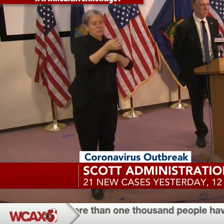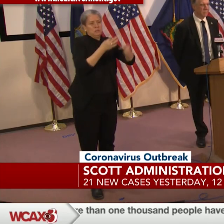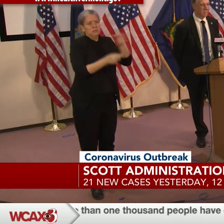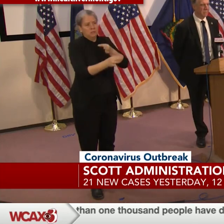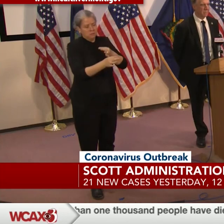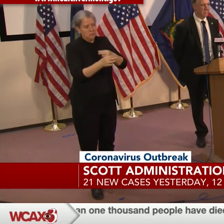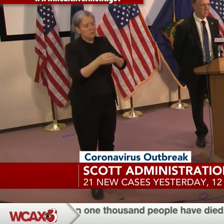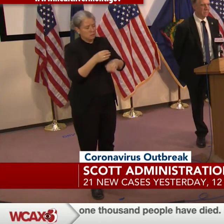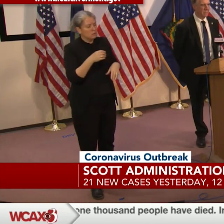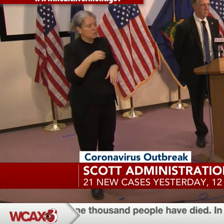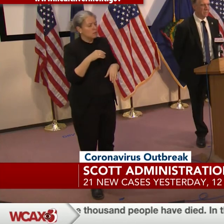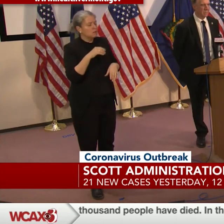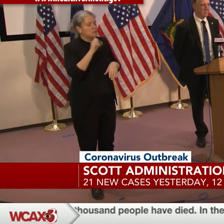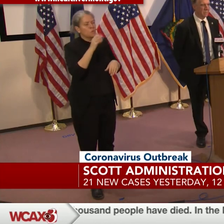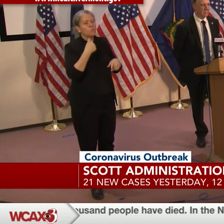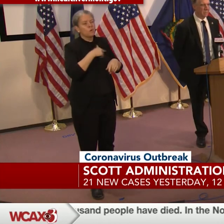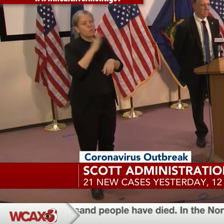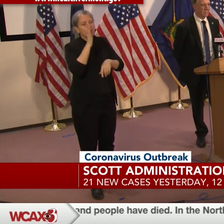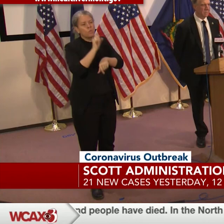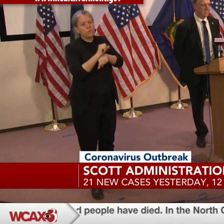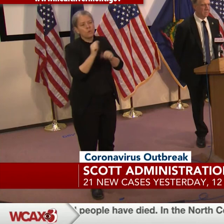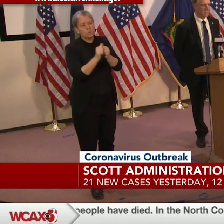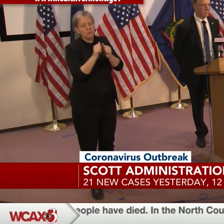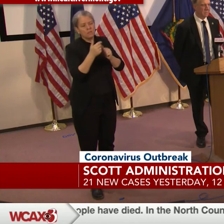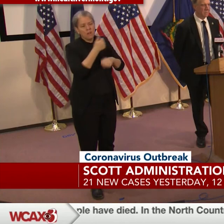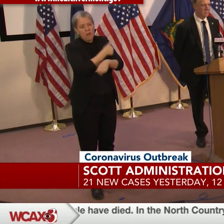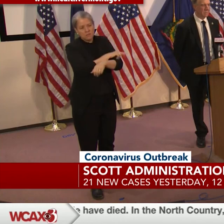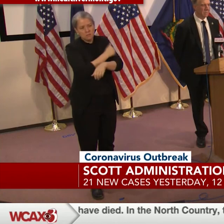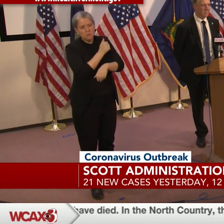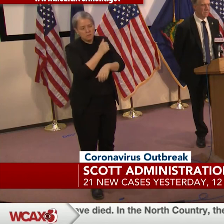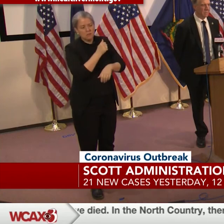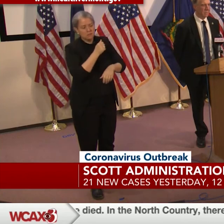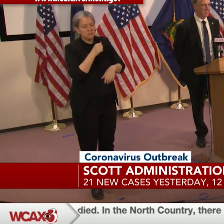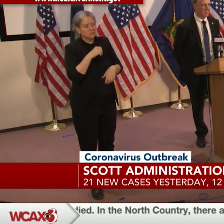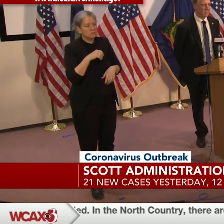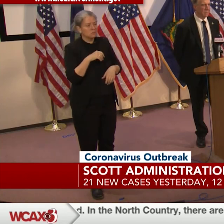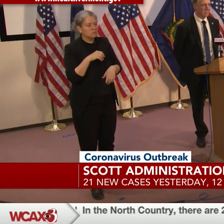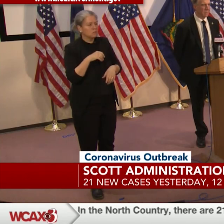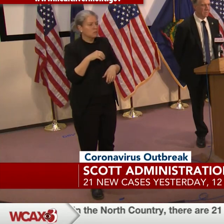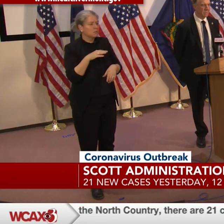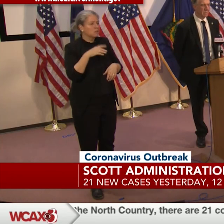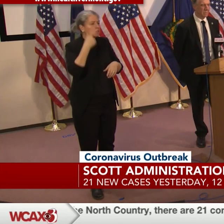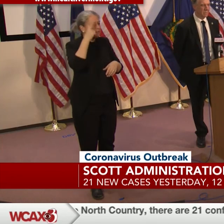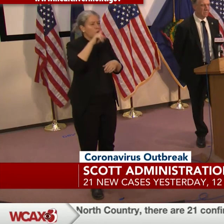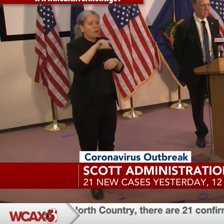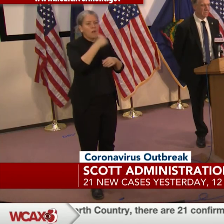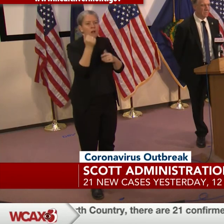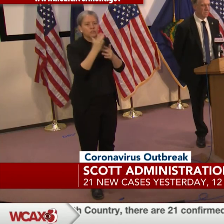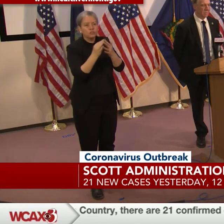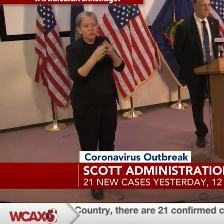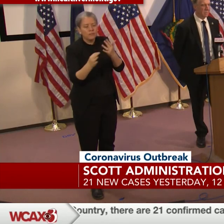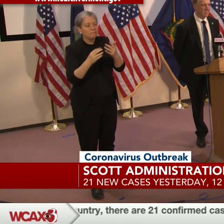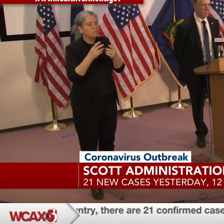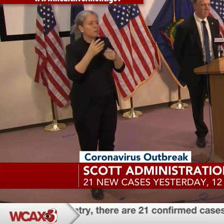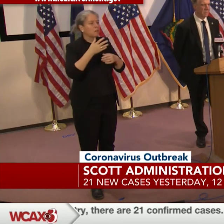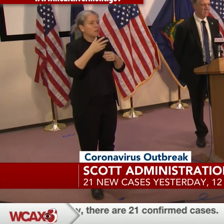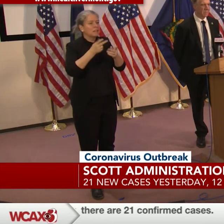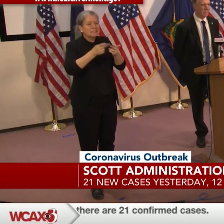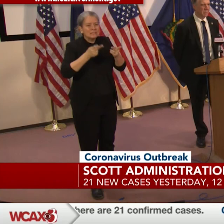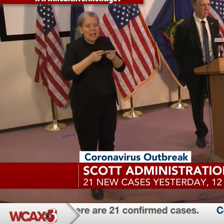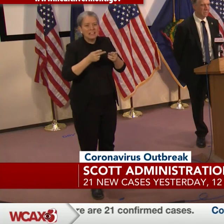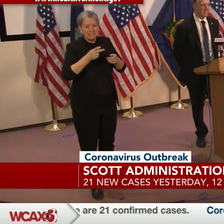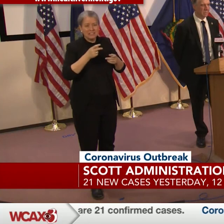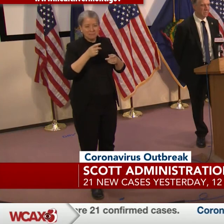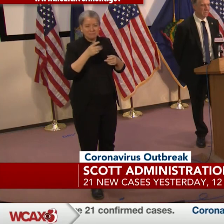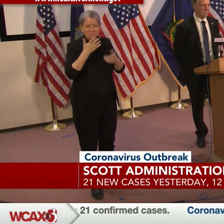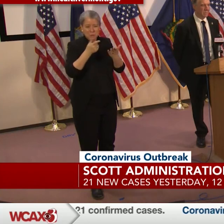we'll be working with our hospital, state establishes, you know, targeted alternative care sites. You've seen some of those,